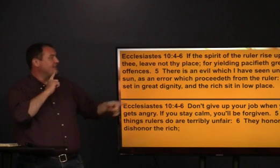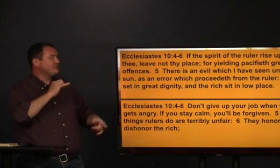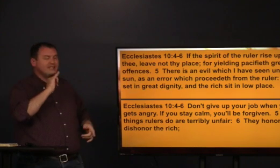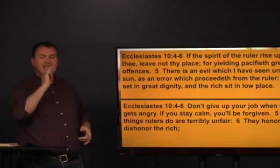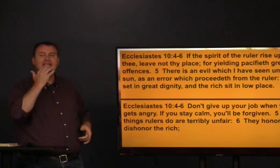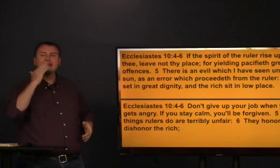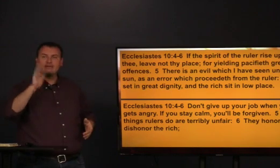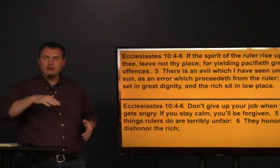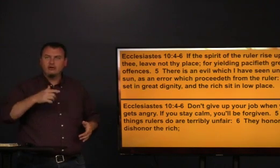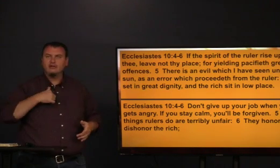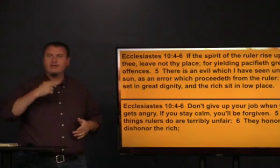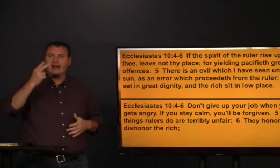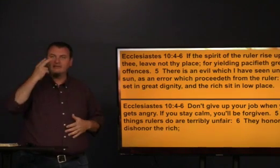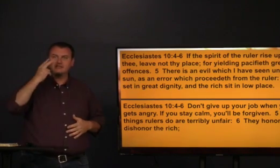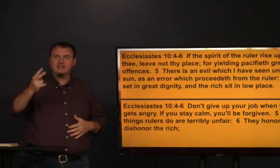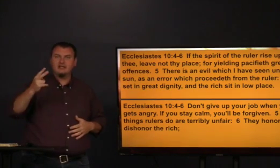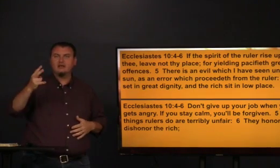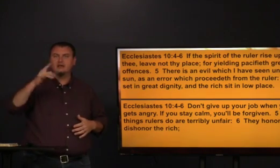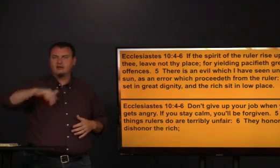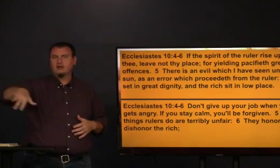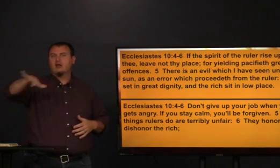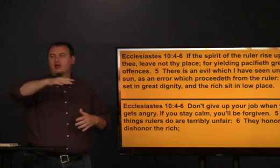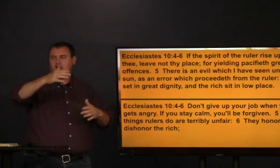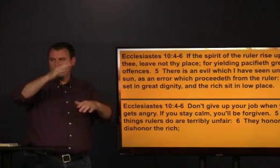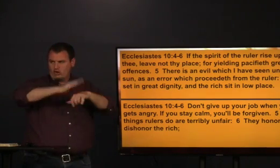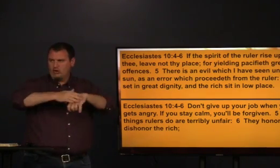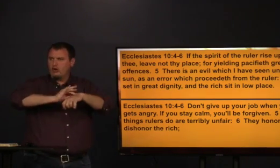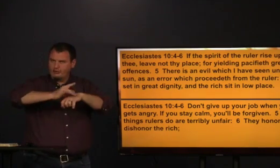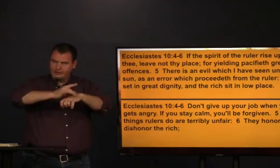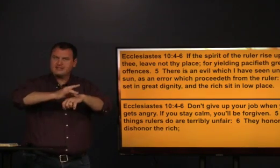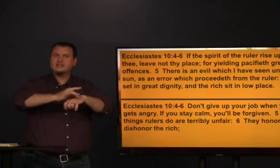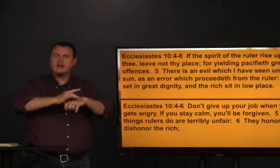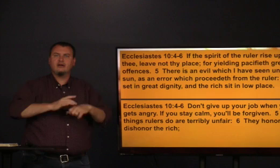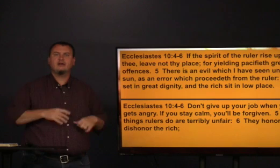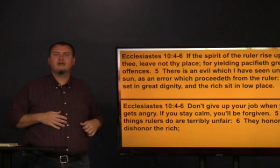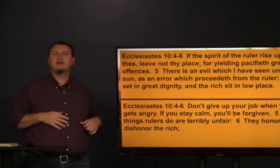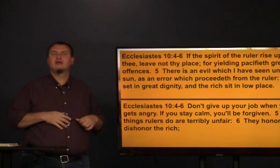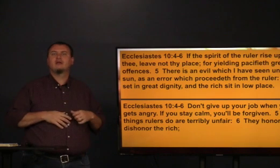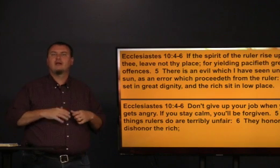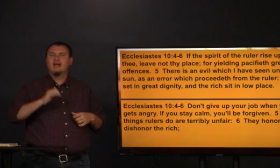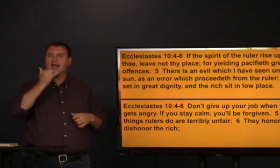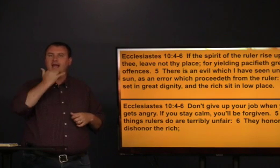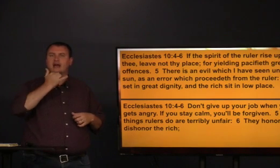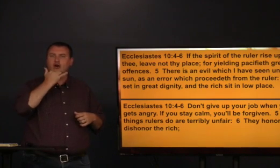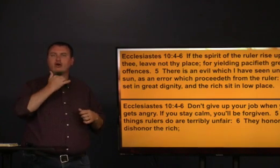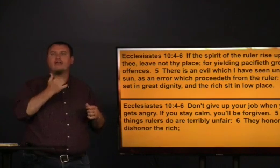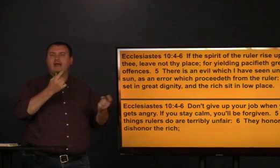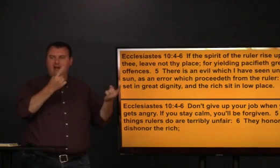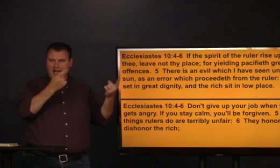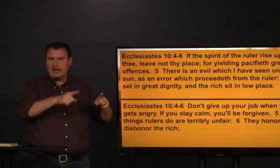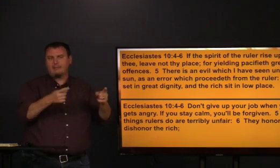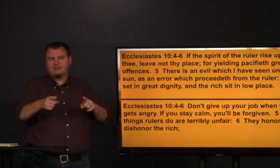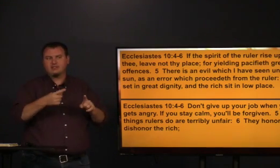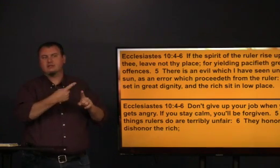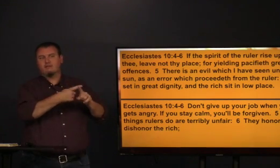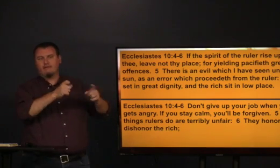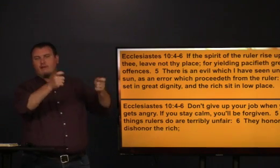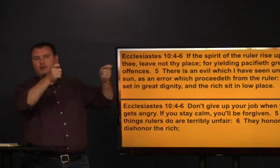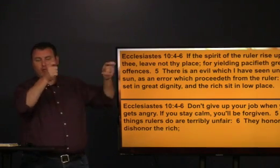There's an evil that I've seen under the sun, an error that happens from the